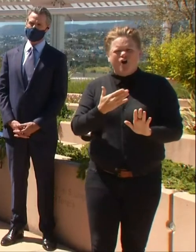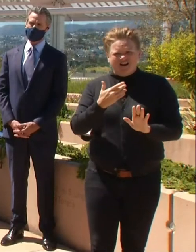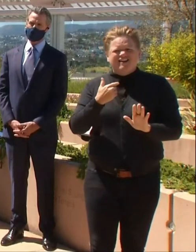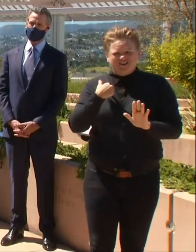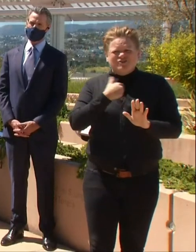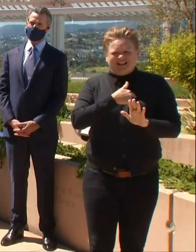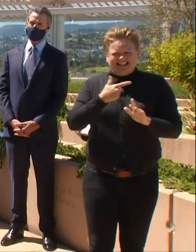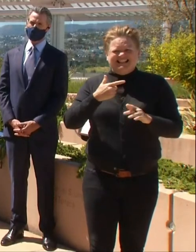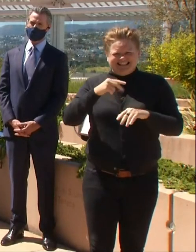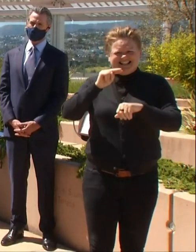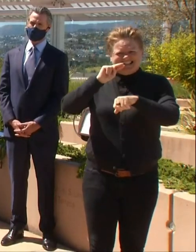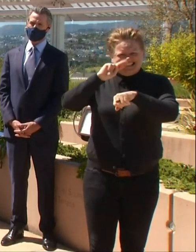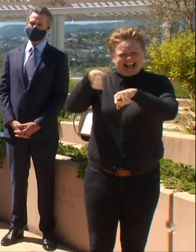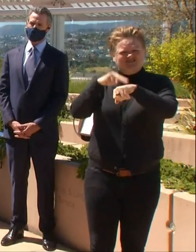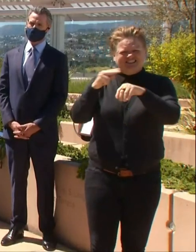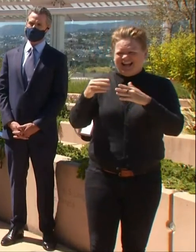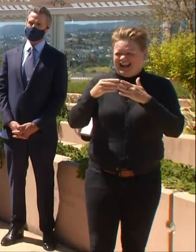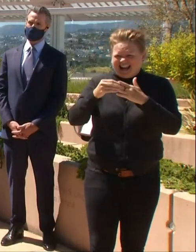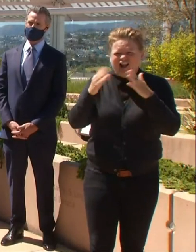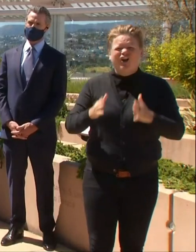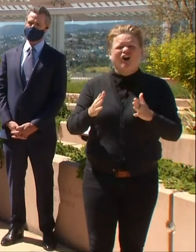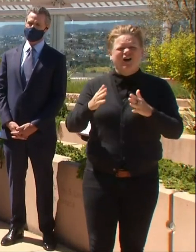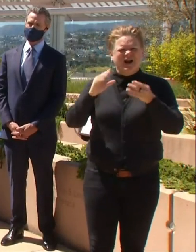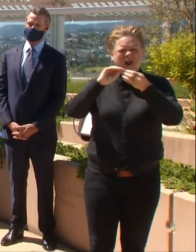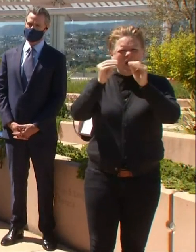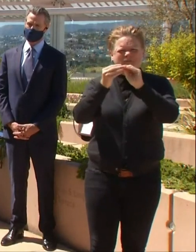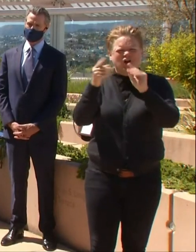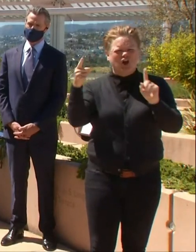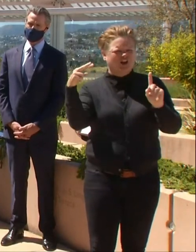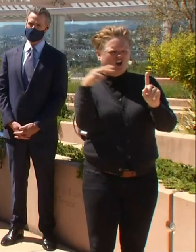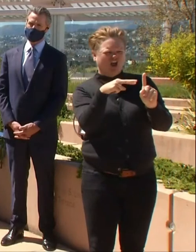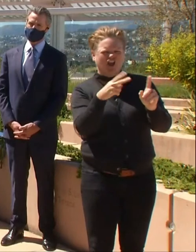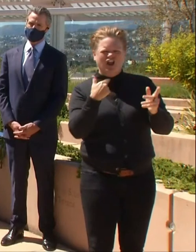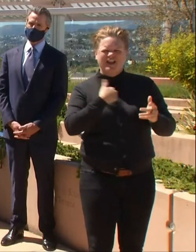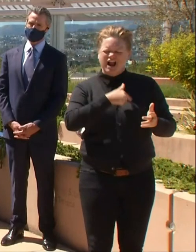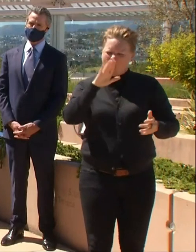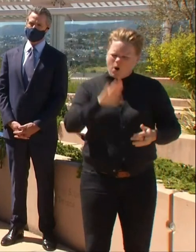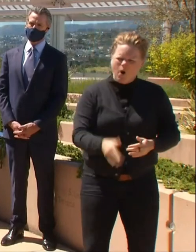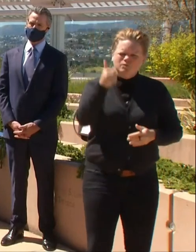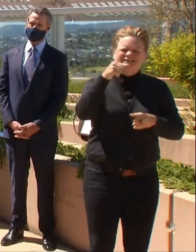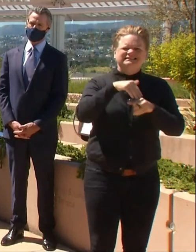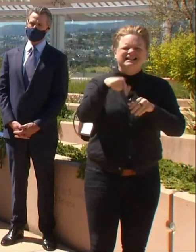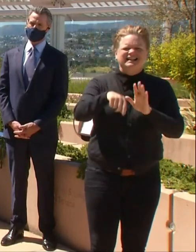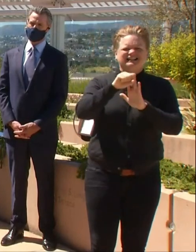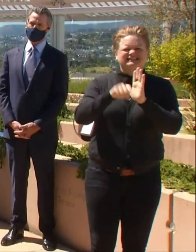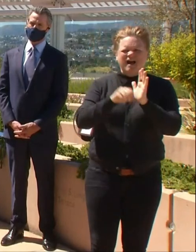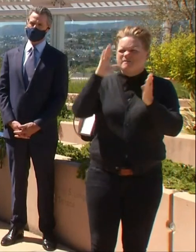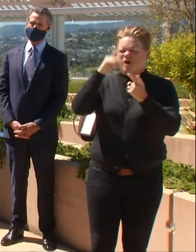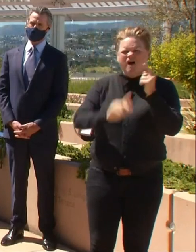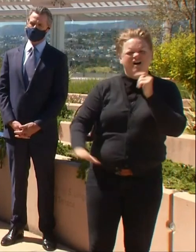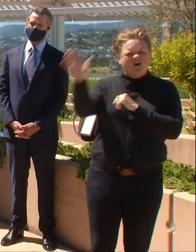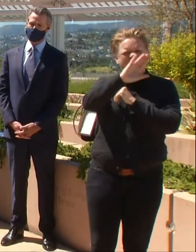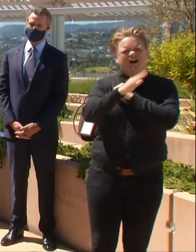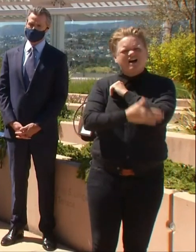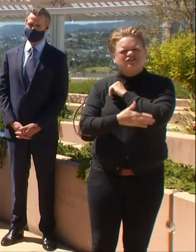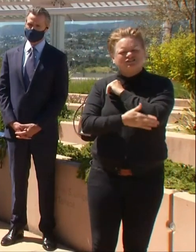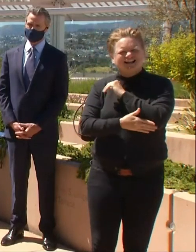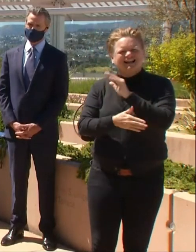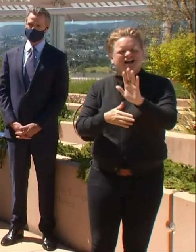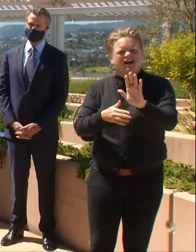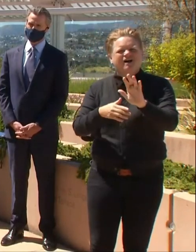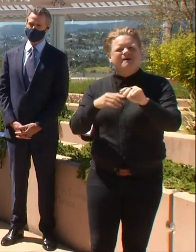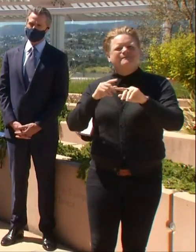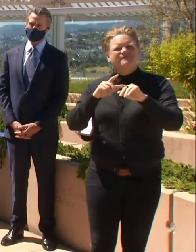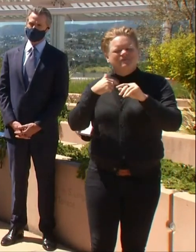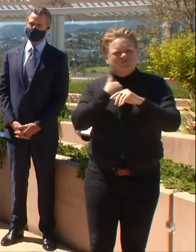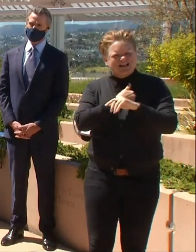The data bears that out. You can't controvert it. It's not debatable. We are limited by the fact that we have open